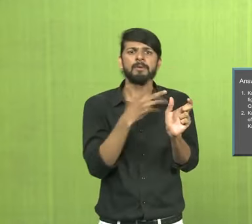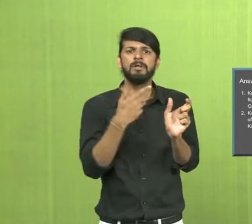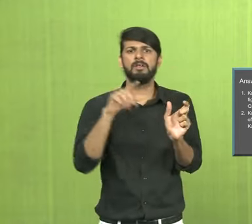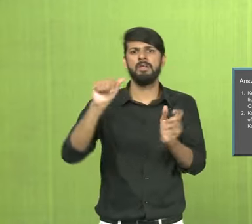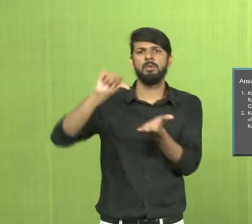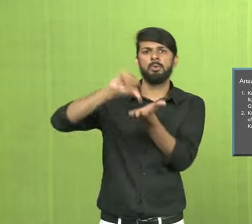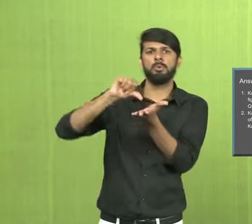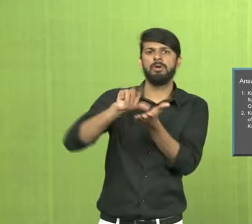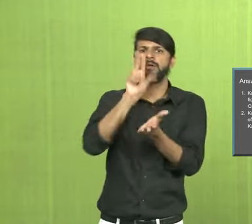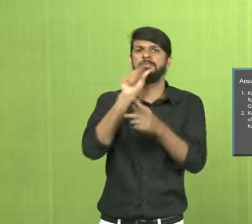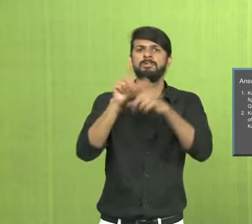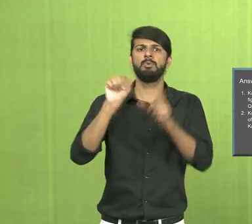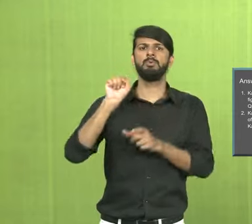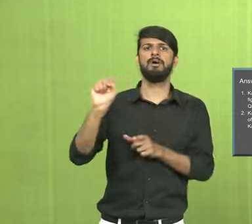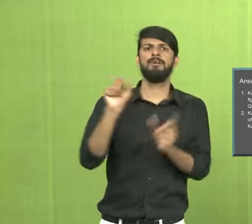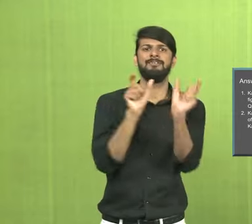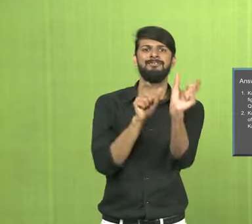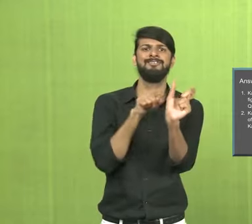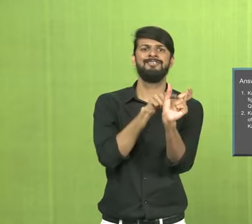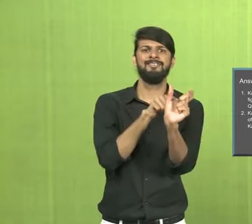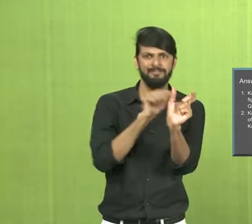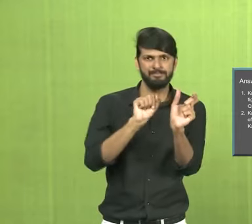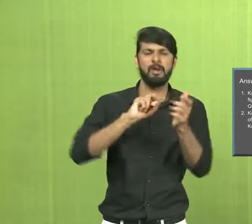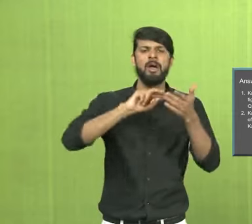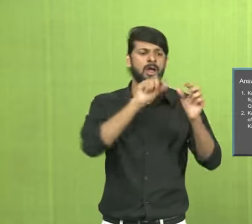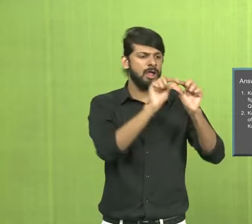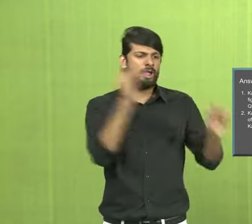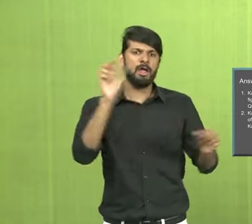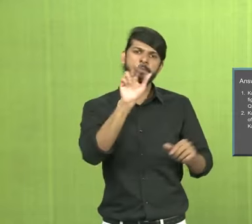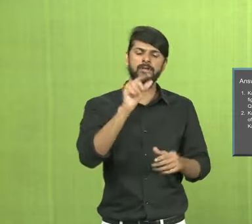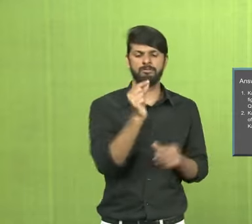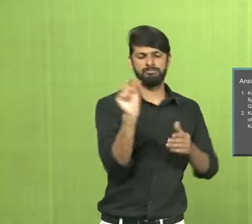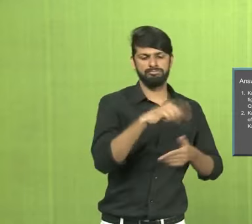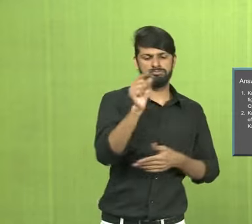Qalamkari, which means the craft of the pen.